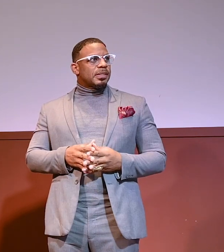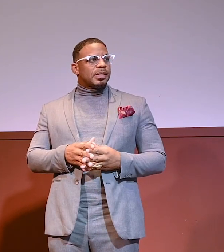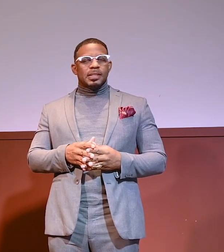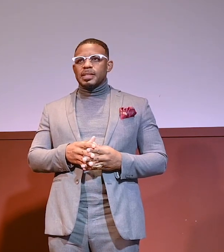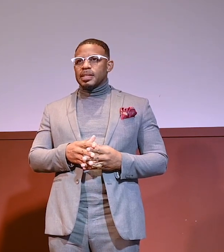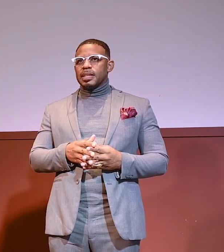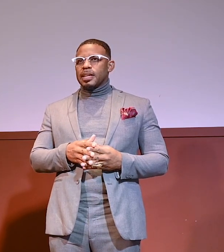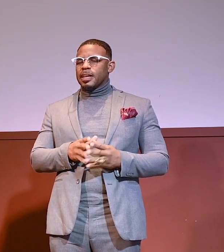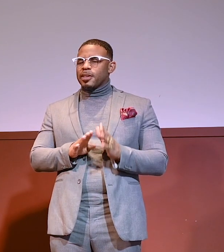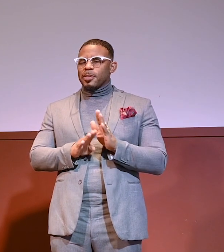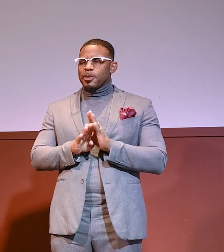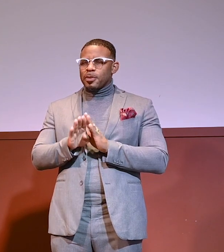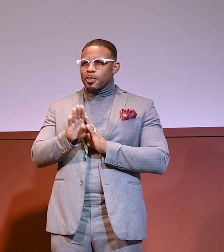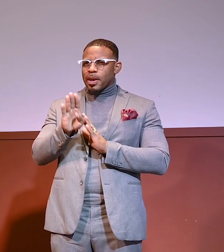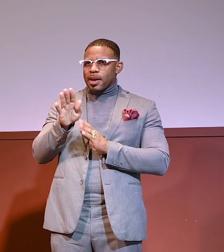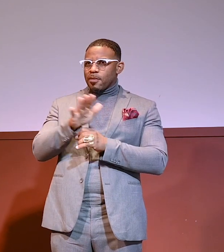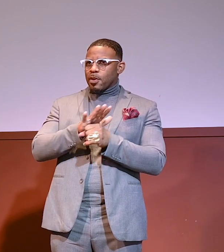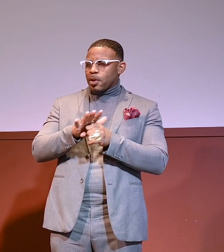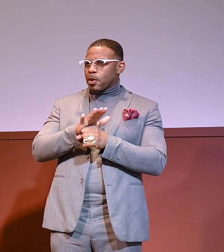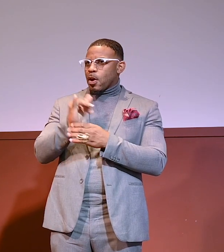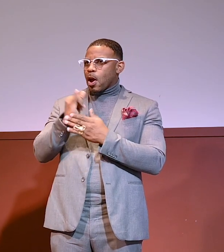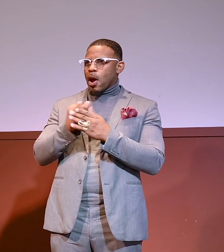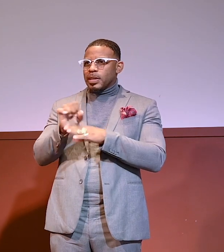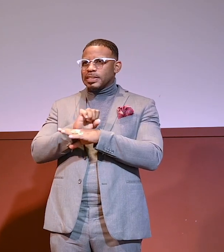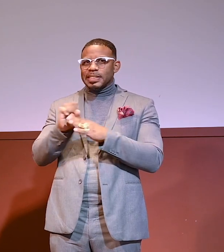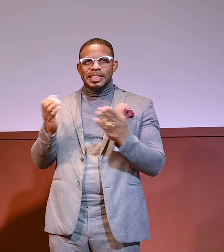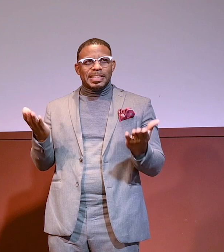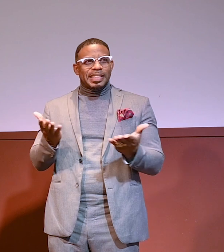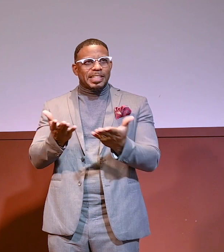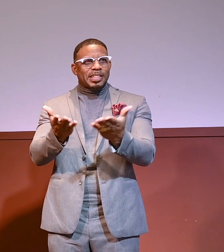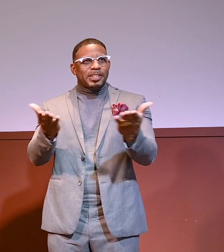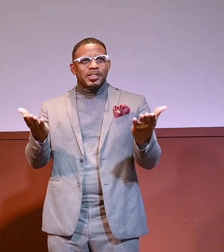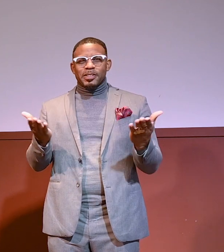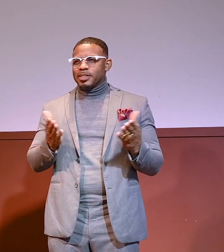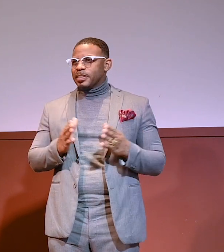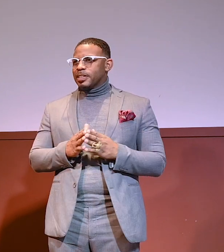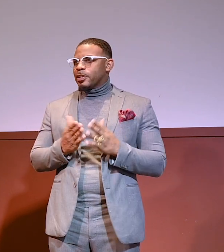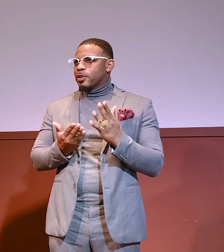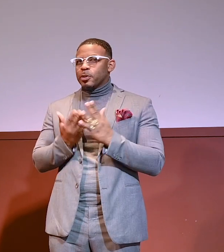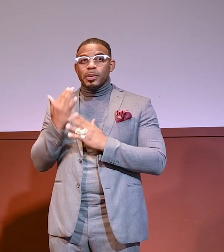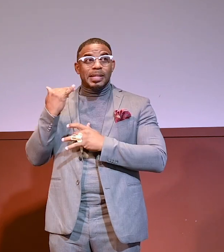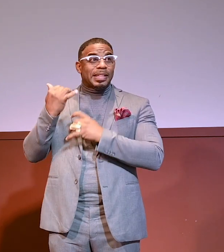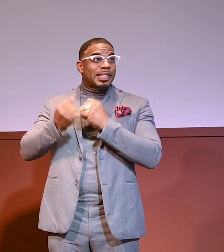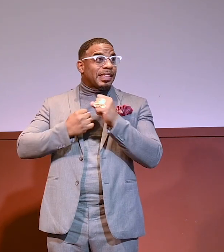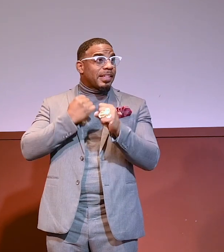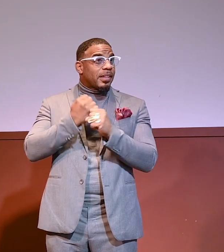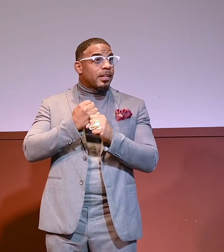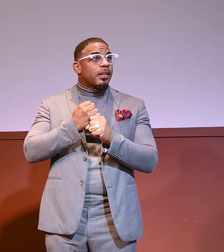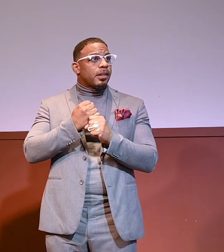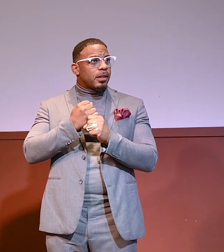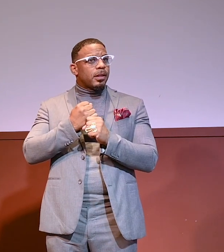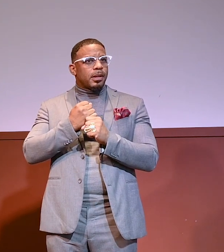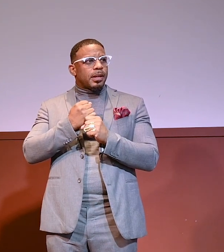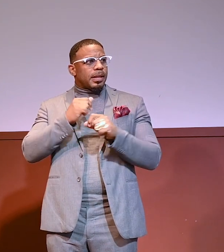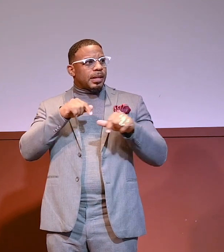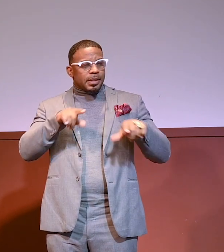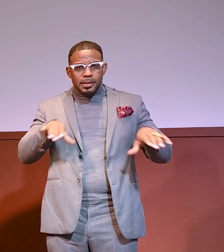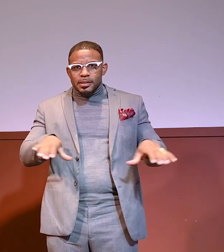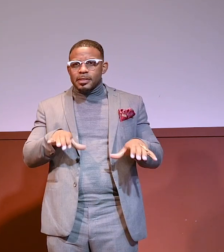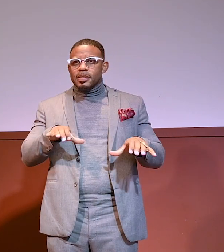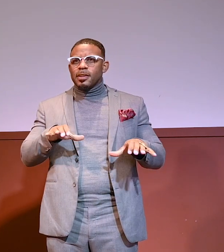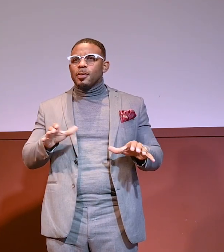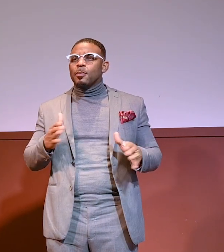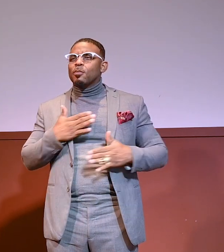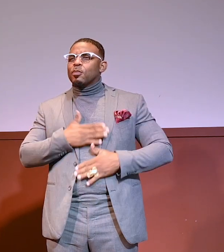a thriving local art scene right here. Through the years, HoCoPoLitSo has fostered an